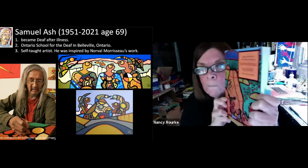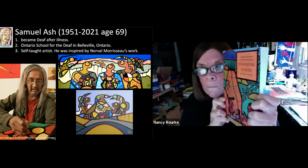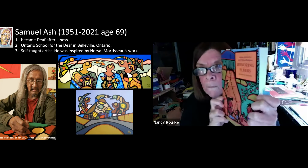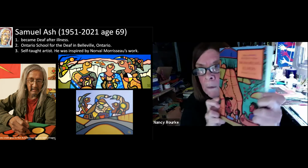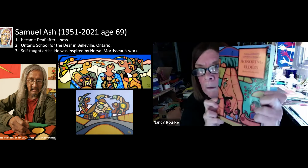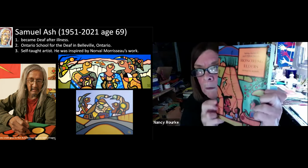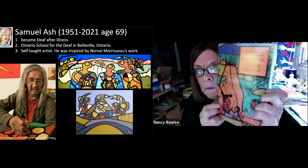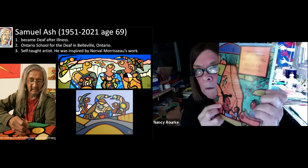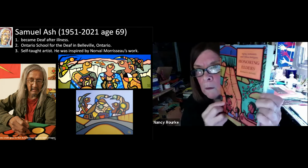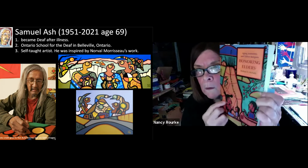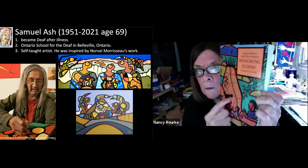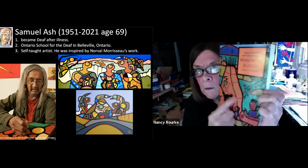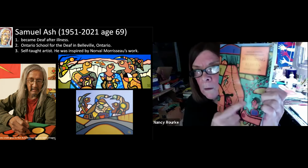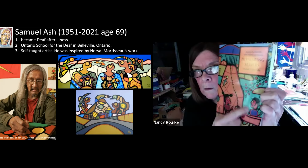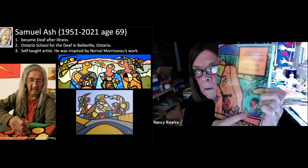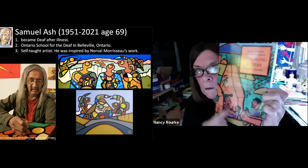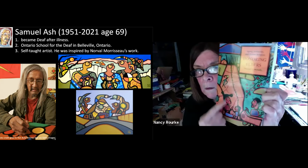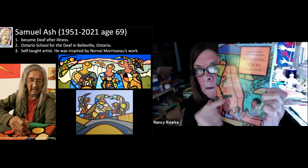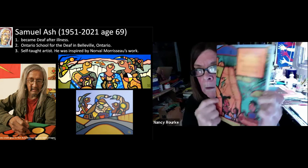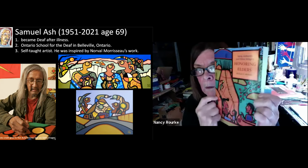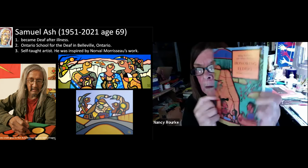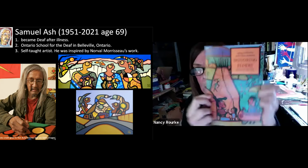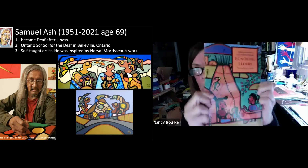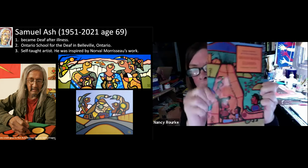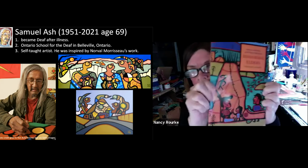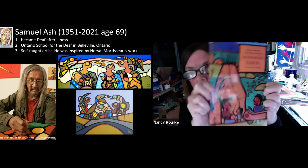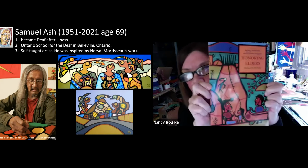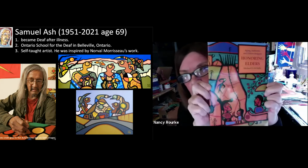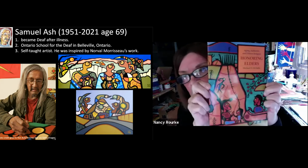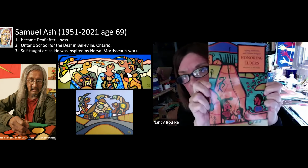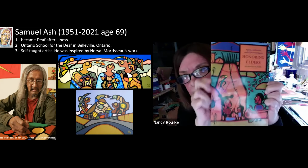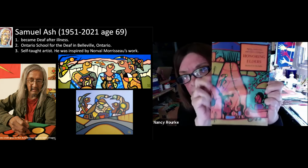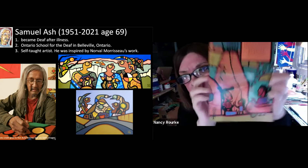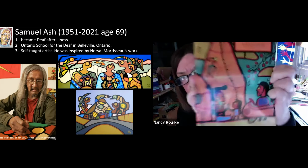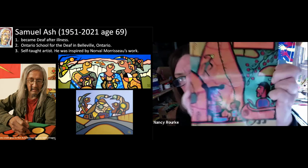Norval's paintings look like this. And I'm holding up a book now to the screen.